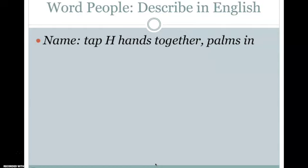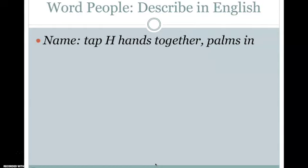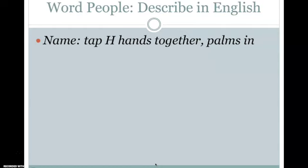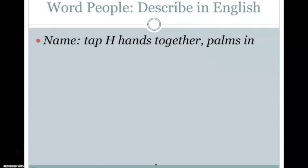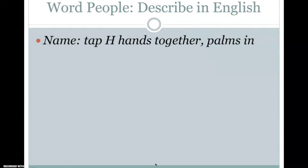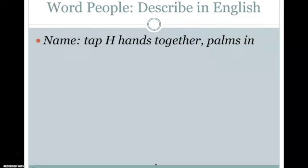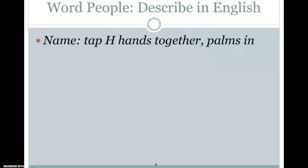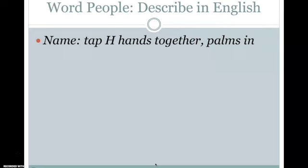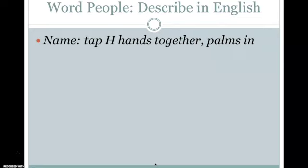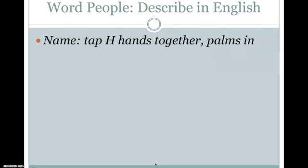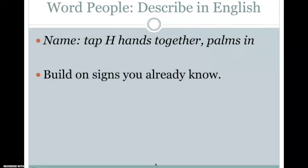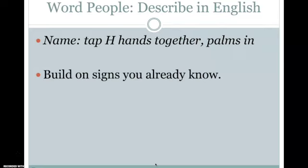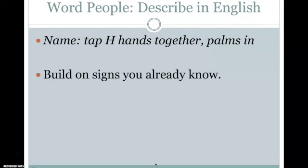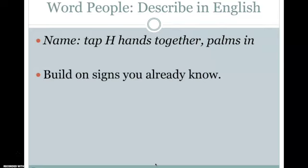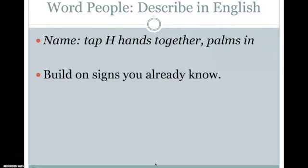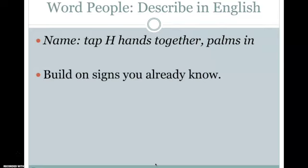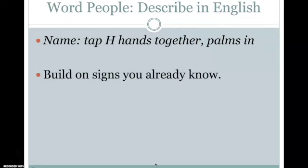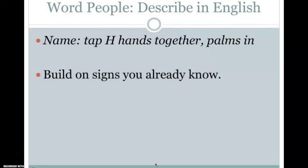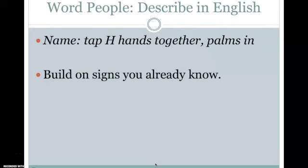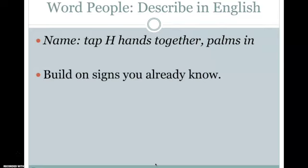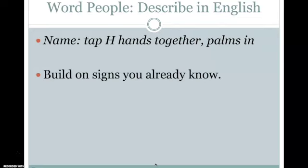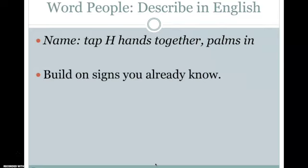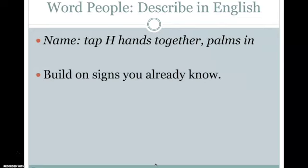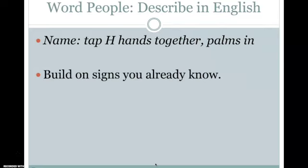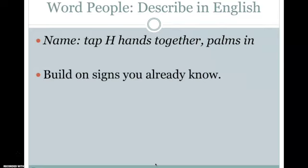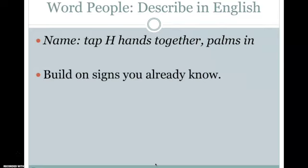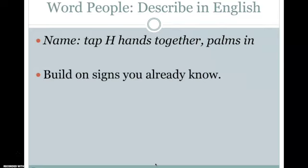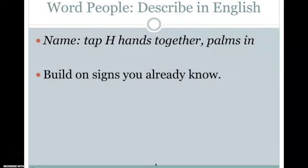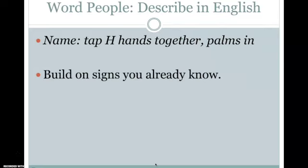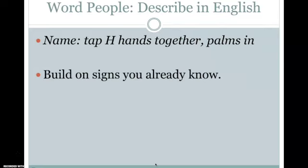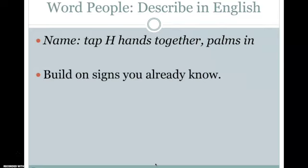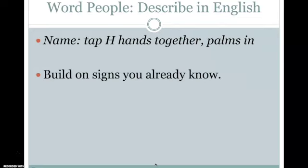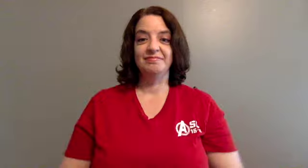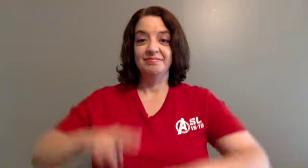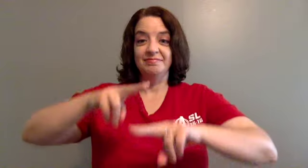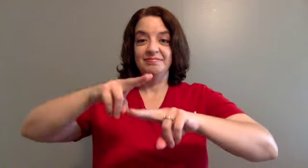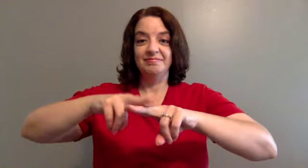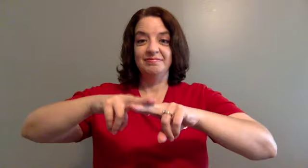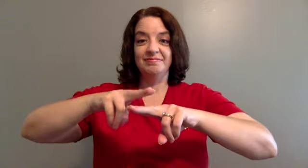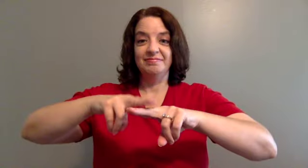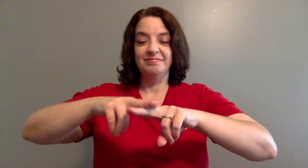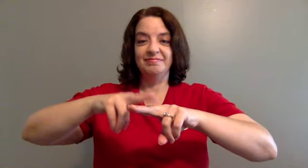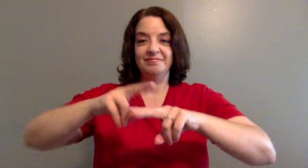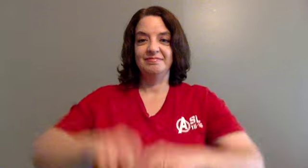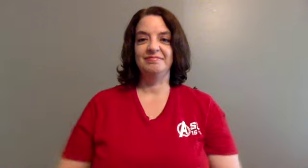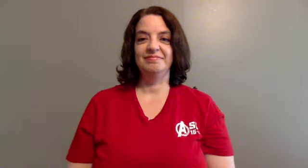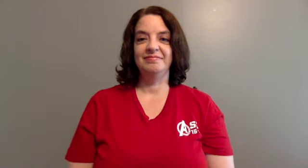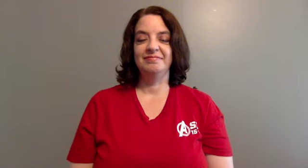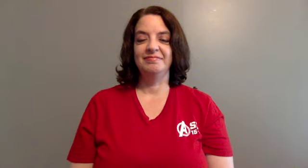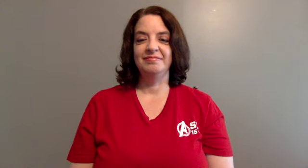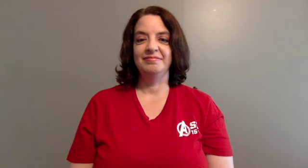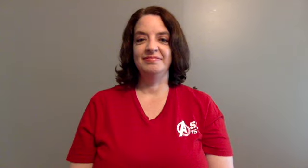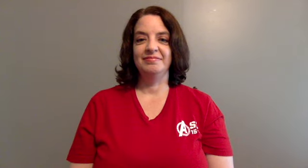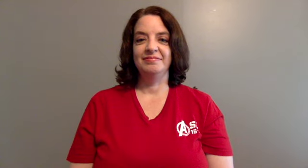As you learn more signs, you can also build on what you already know. For example, chair and